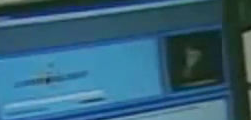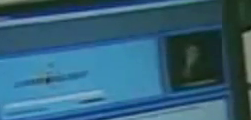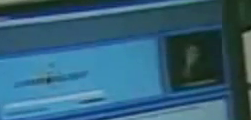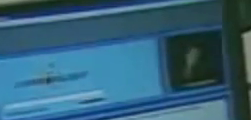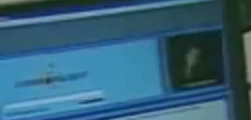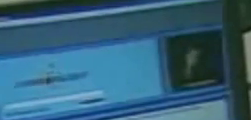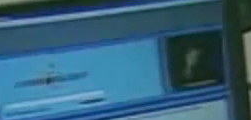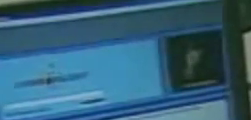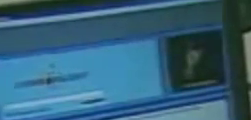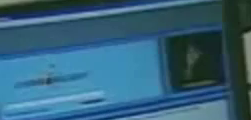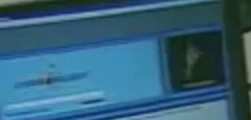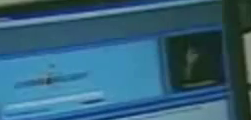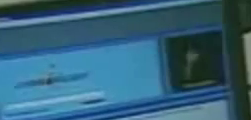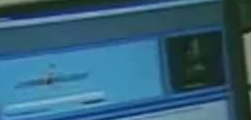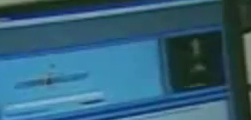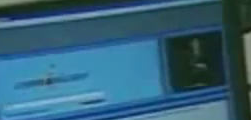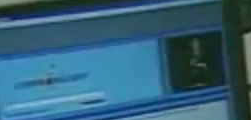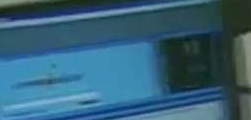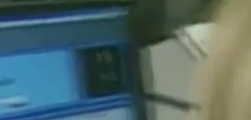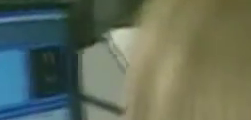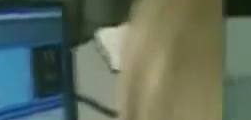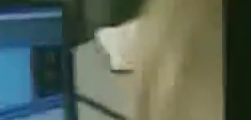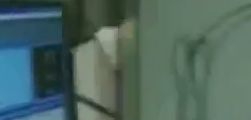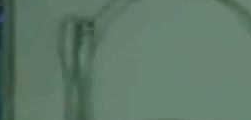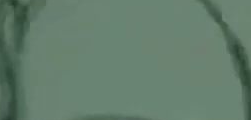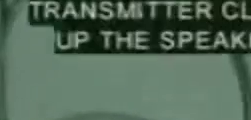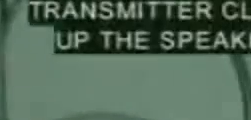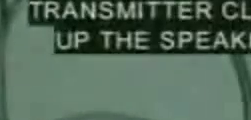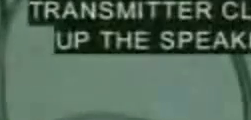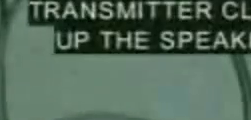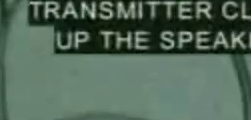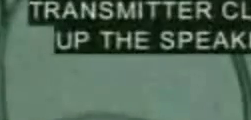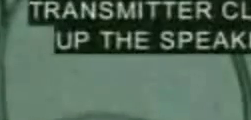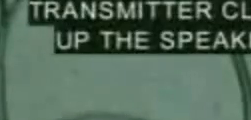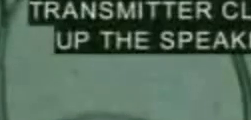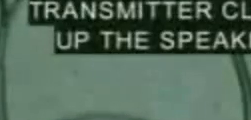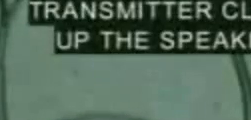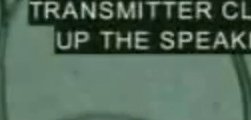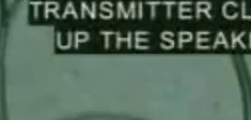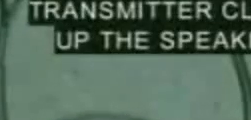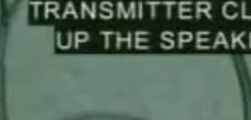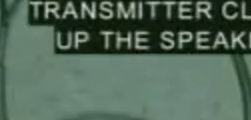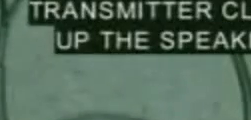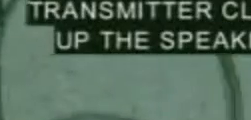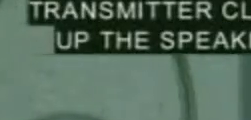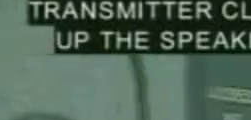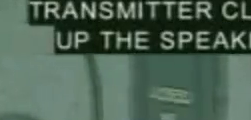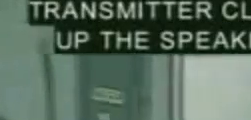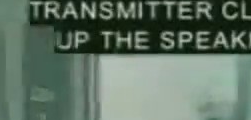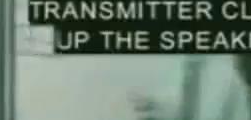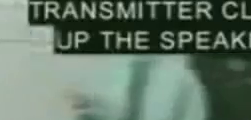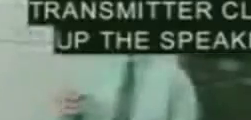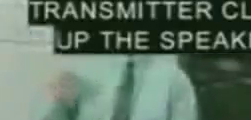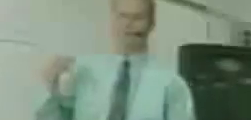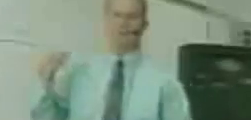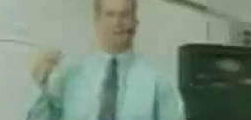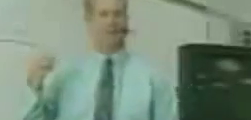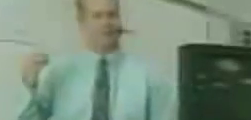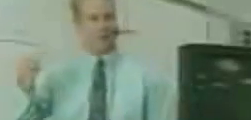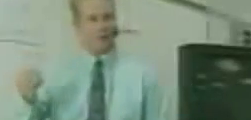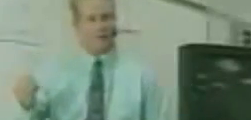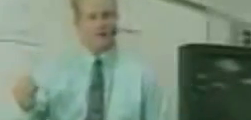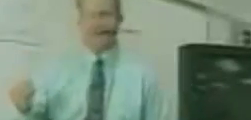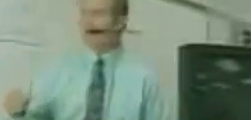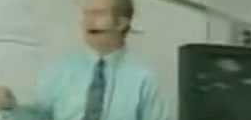word. And it does all this in real time. A wireless microphone and transmitter clearly pick up the speaking voice